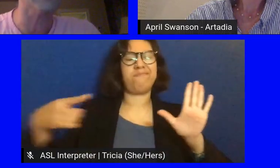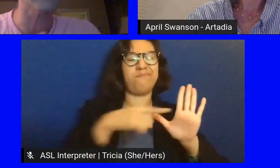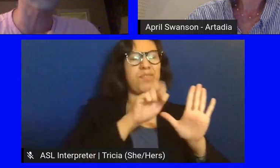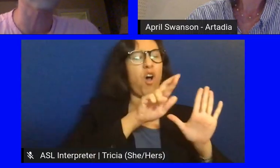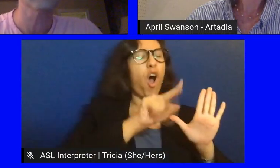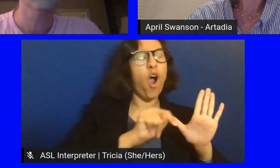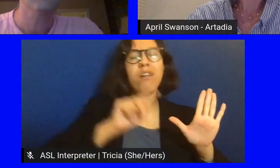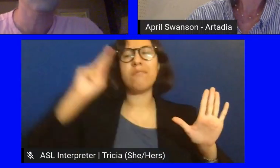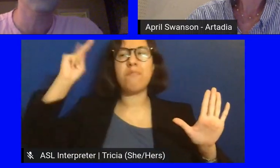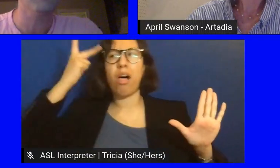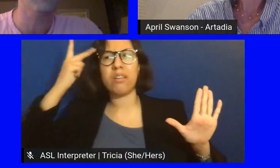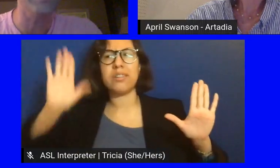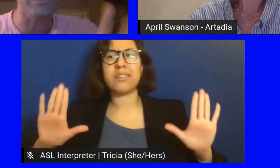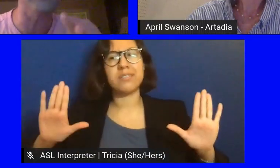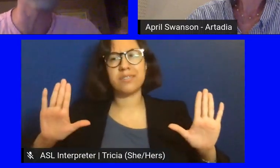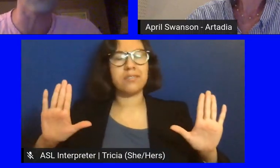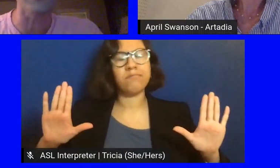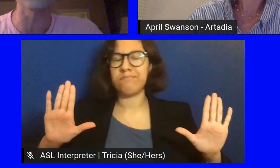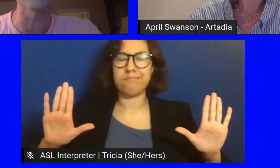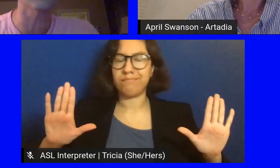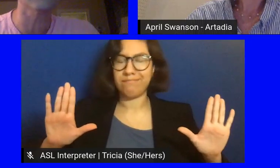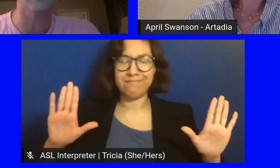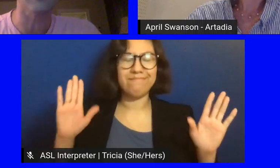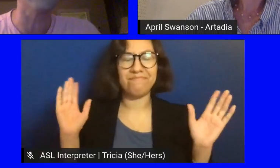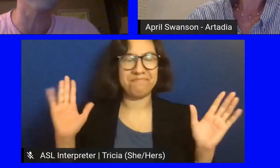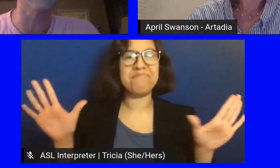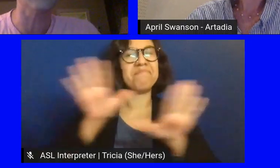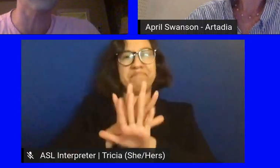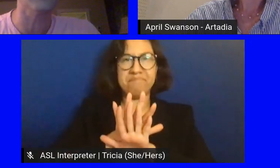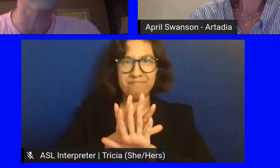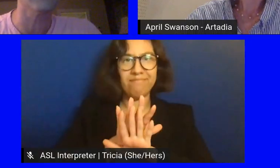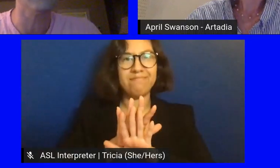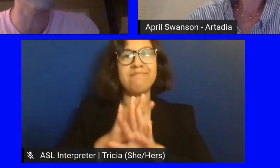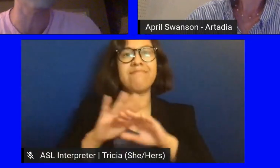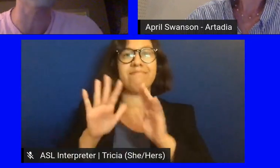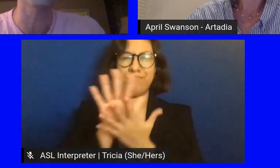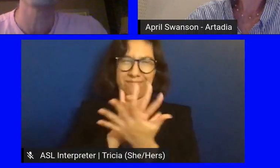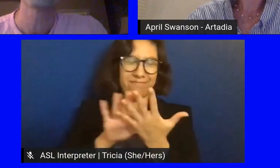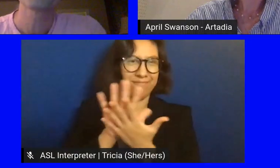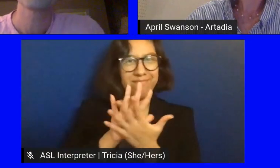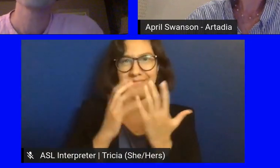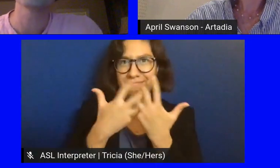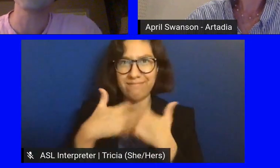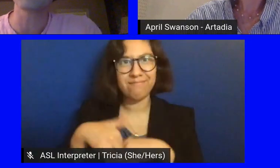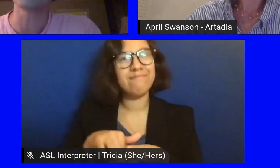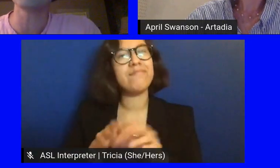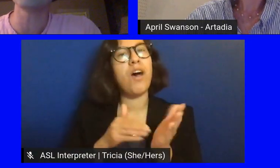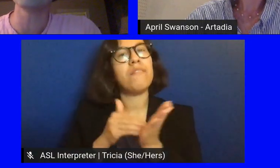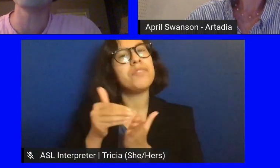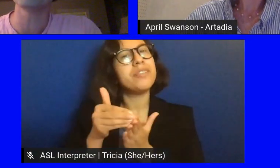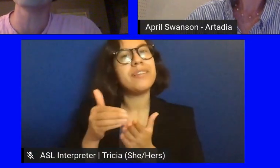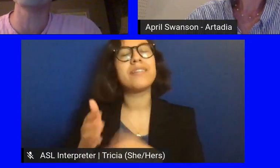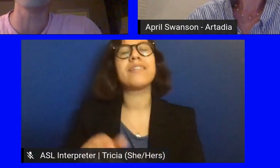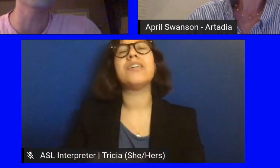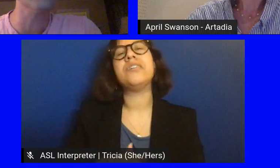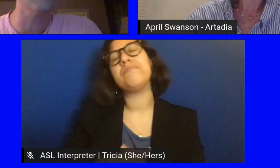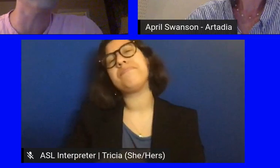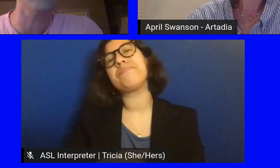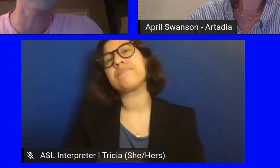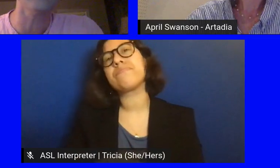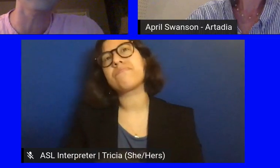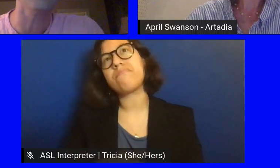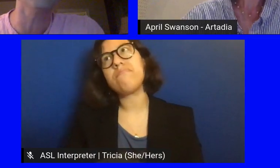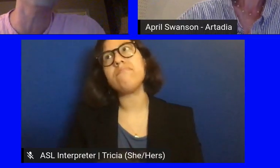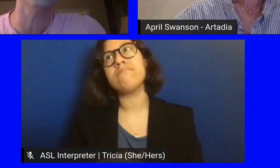is politics. And we can get into why those lines get drawn. But that, you know, we